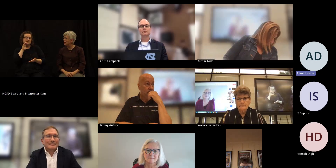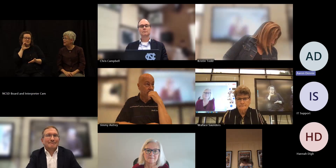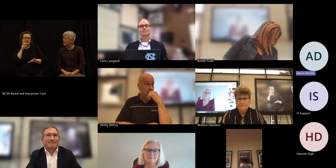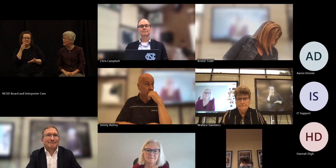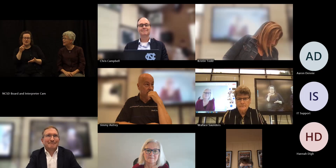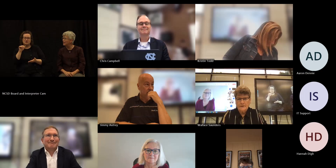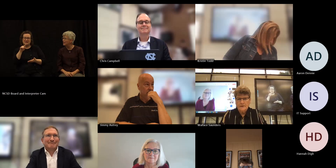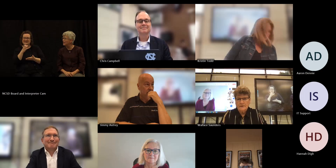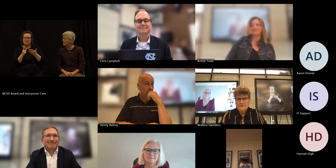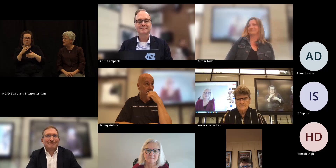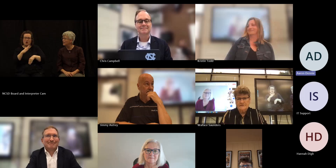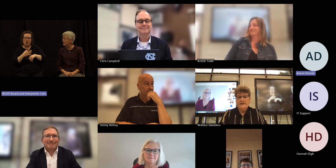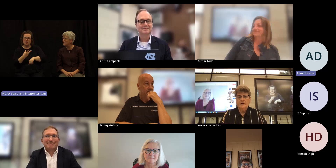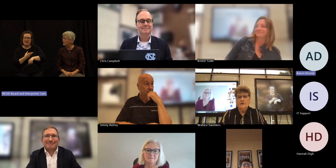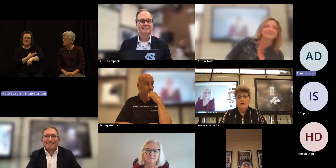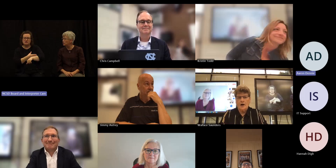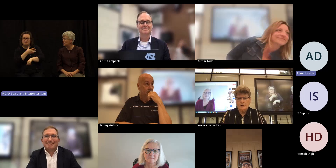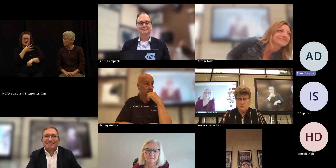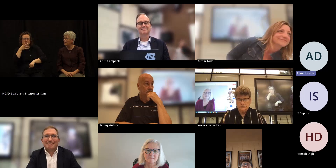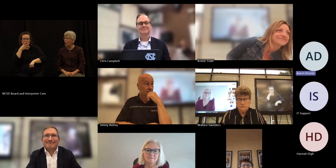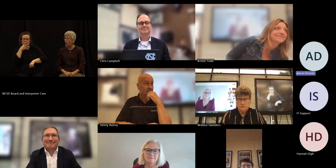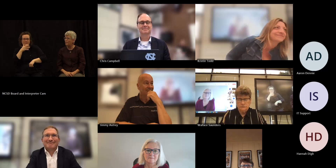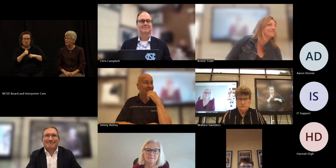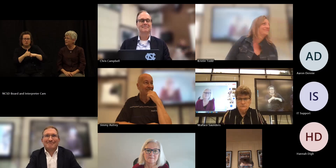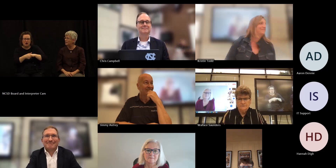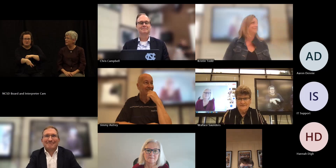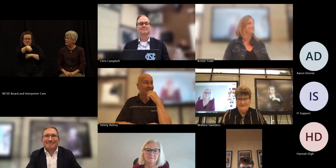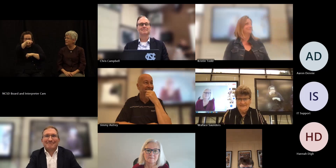farm, sitting on a rock.